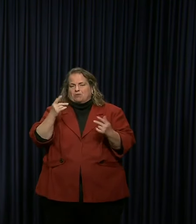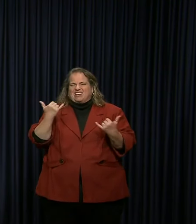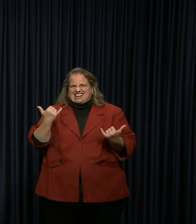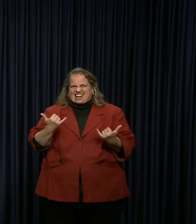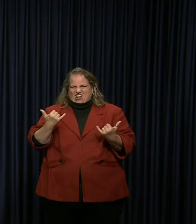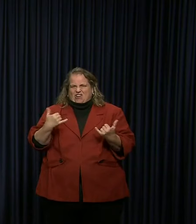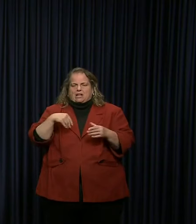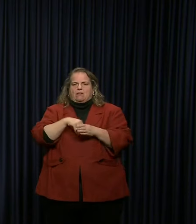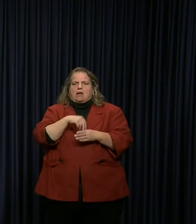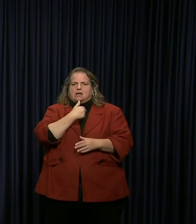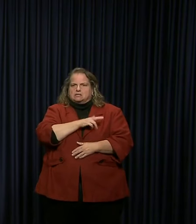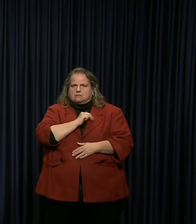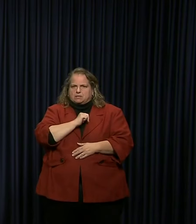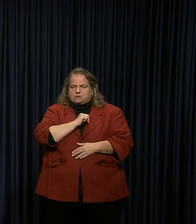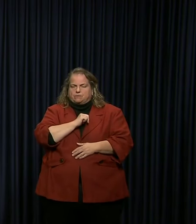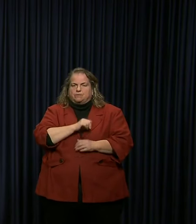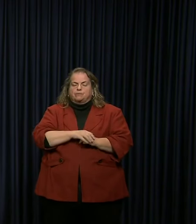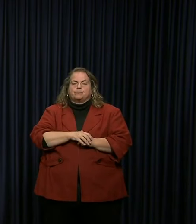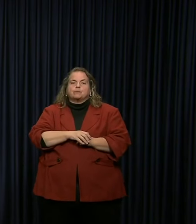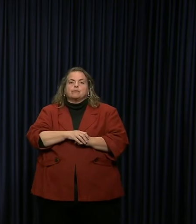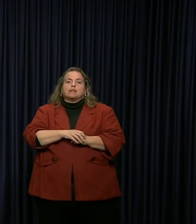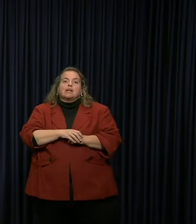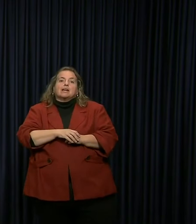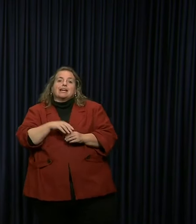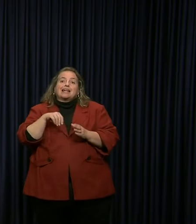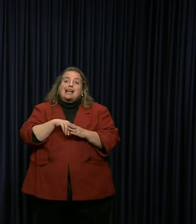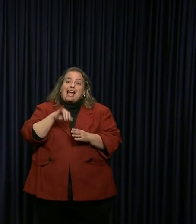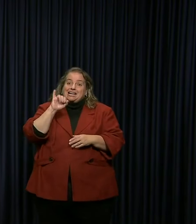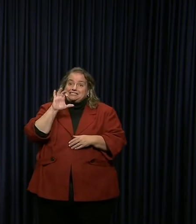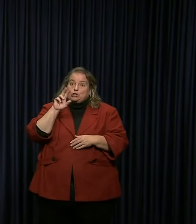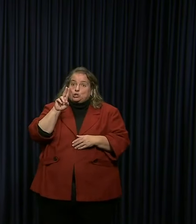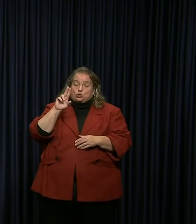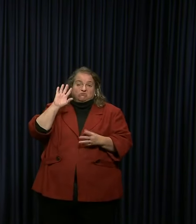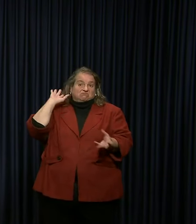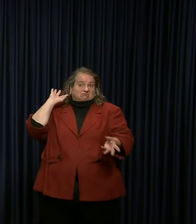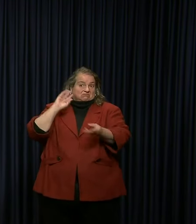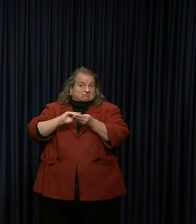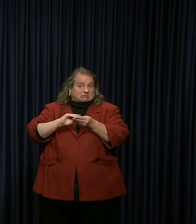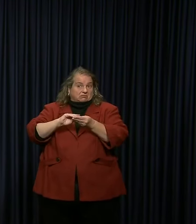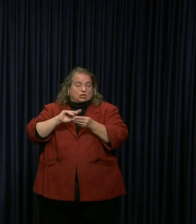currently hospitalized, at least. Ever in the ICU, at